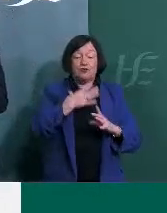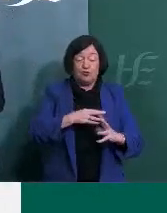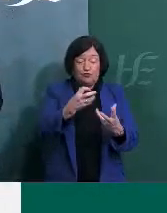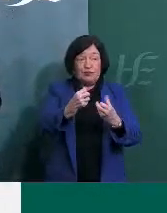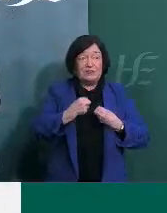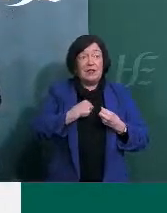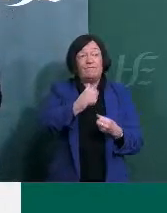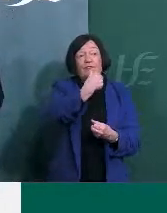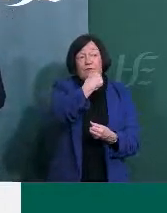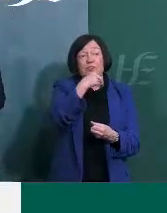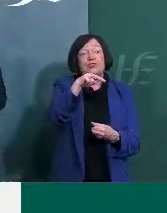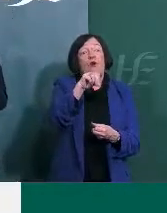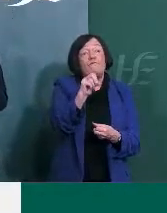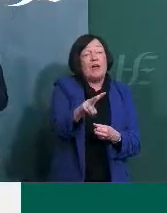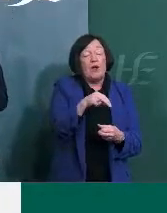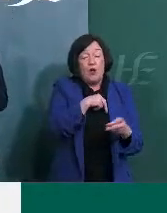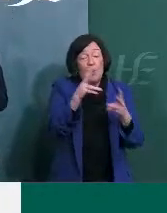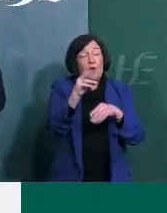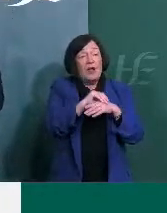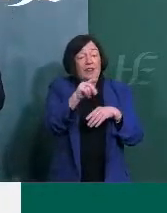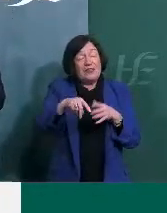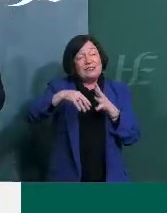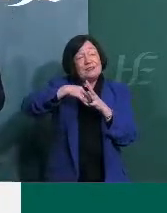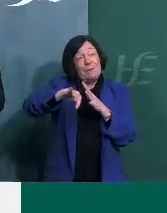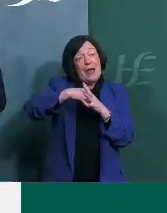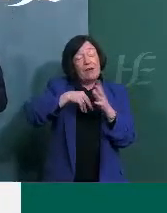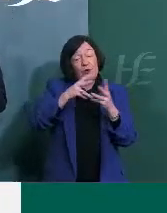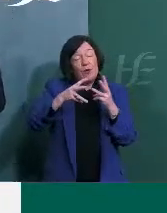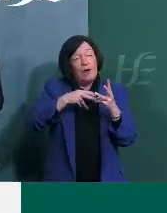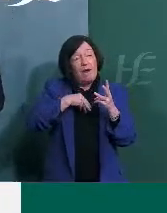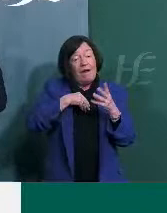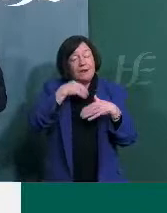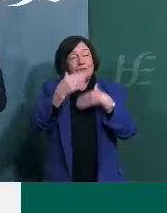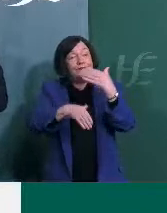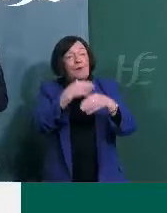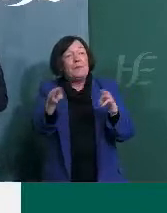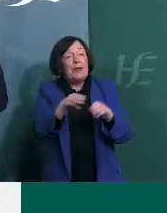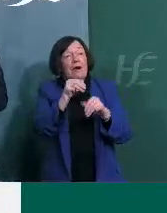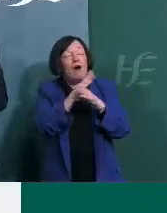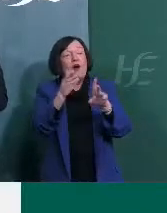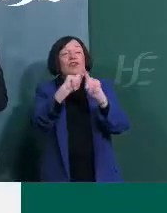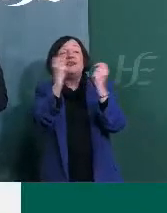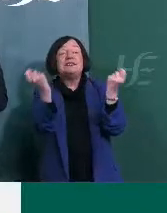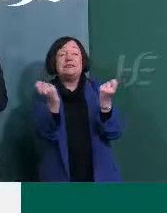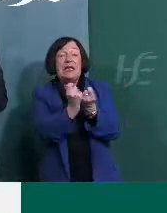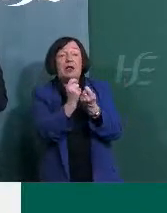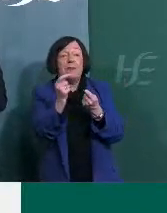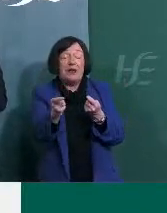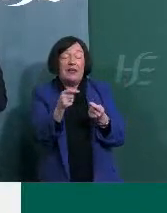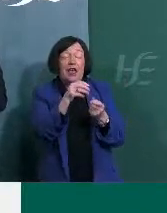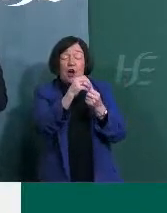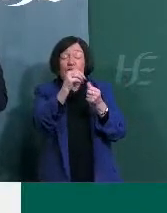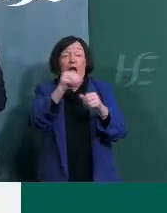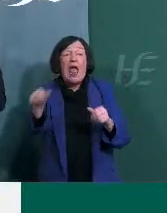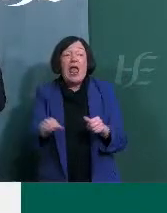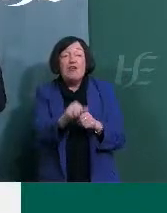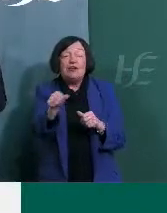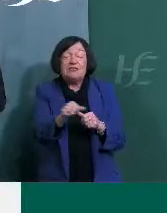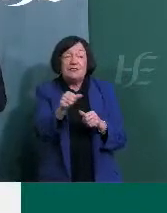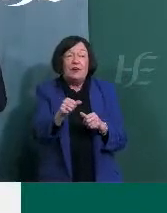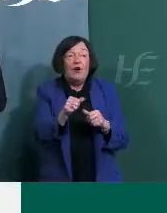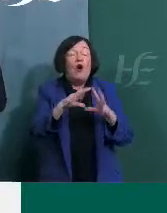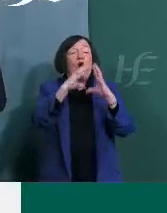on the 1st of November. We've been working on this in the background to our operations people and all of the team in our National Immunisation Office and other areas.